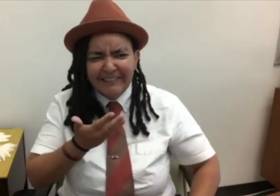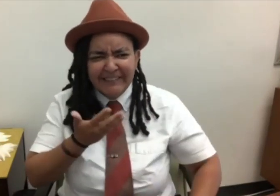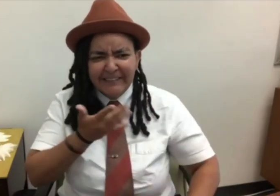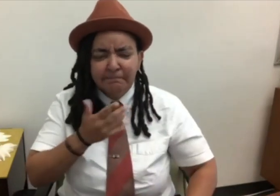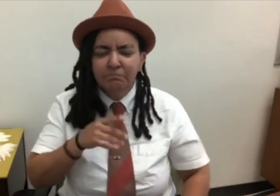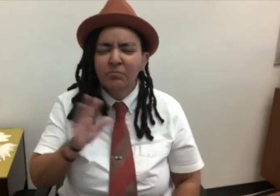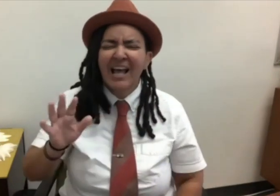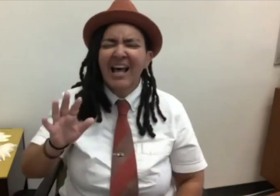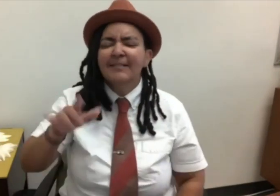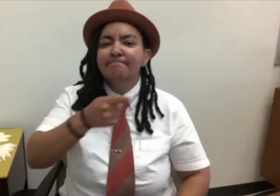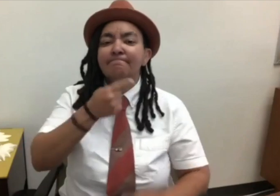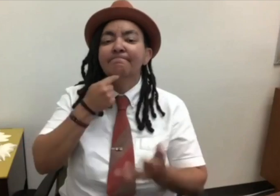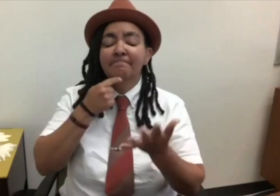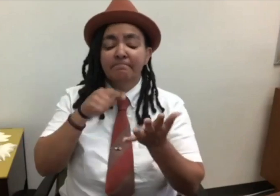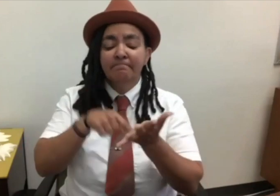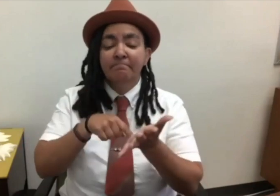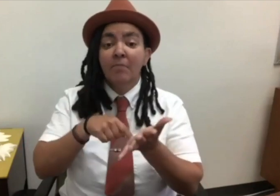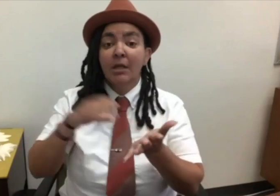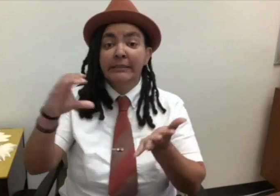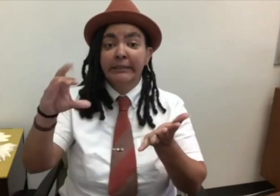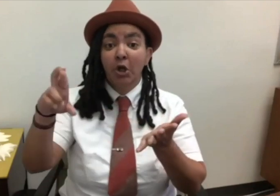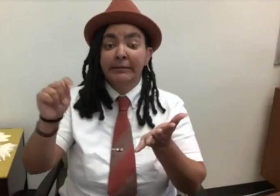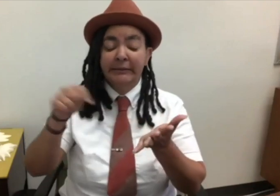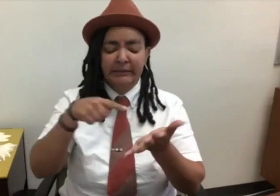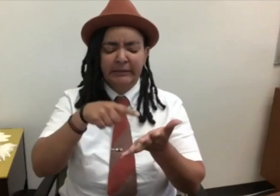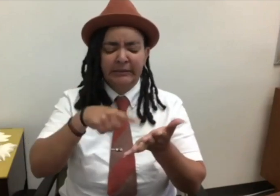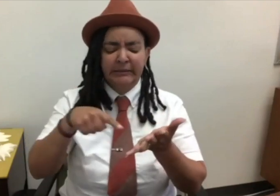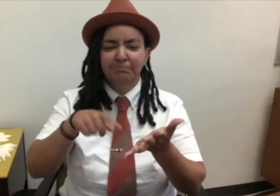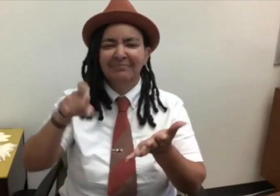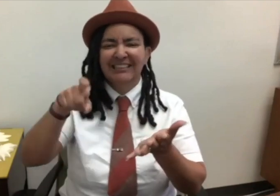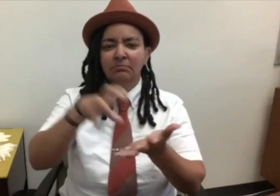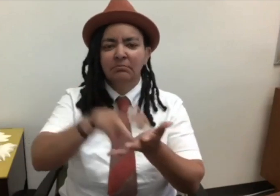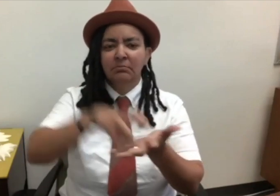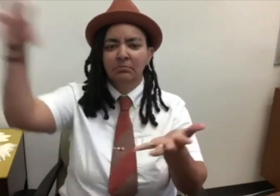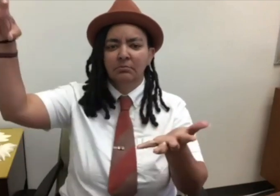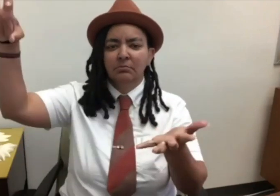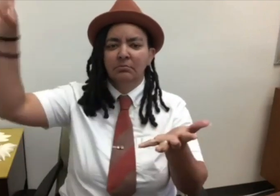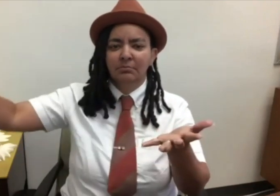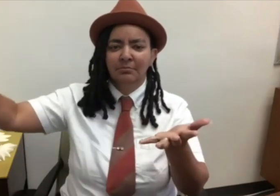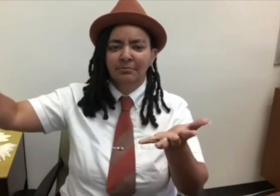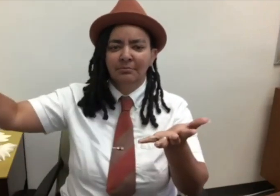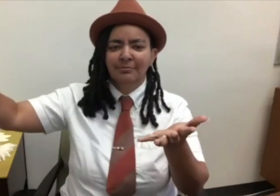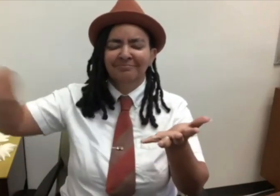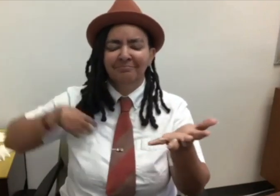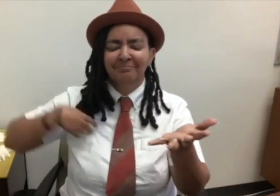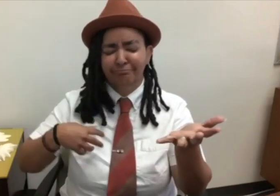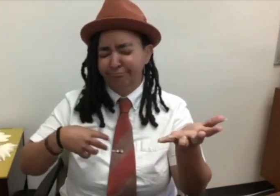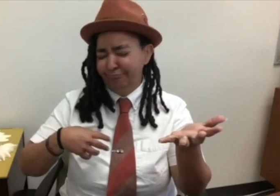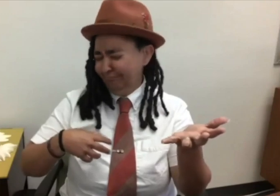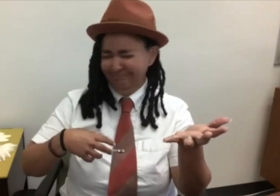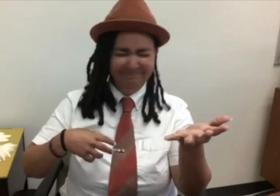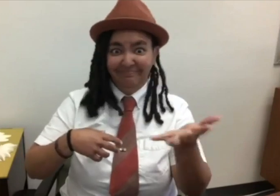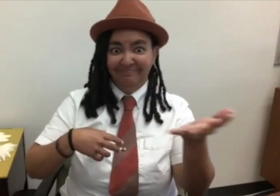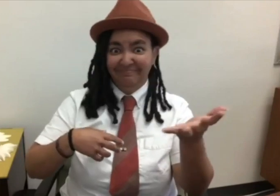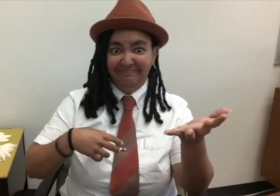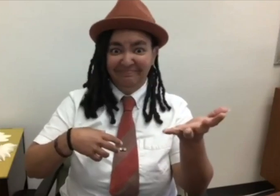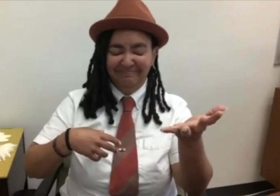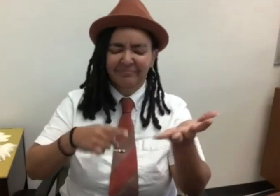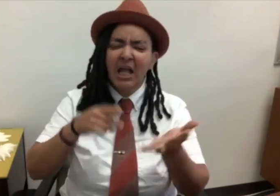had to go back and forth with them and really fight for it to say what I wanted to say because they wanted me to remove